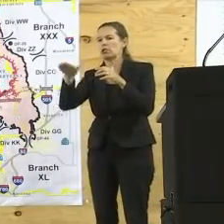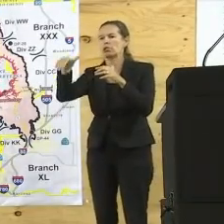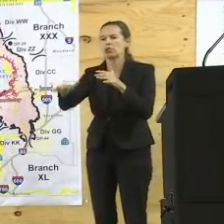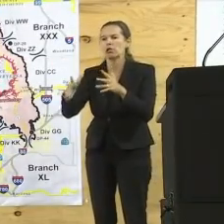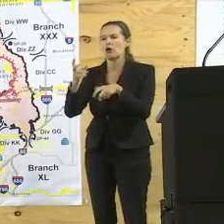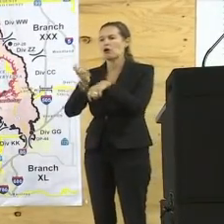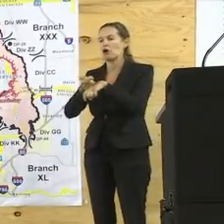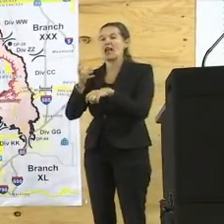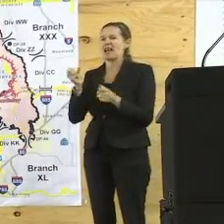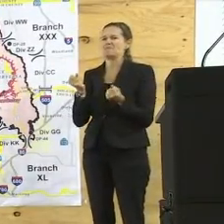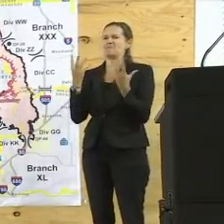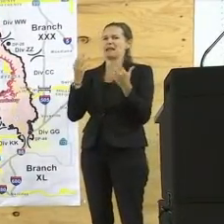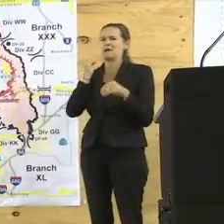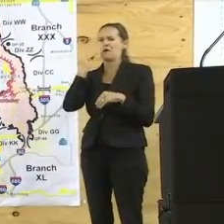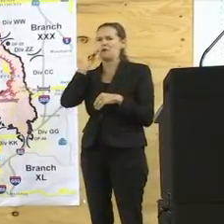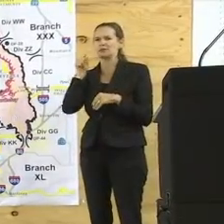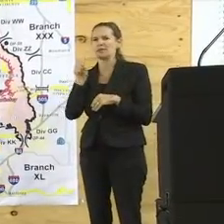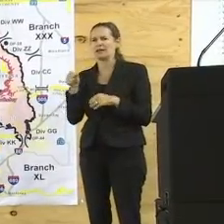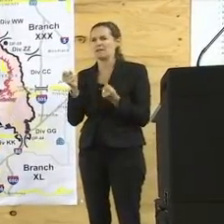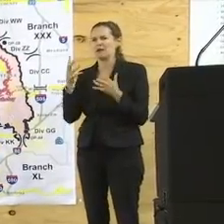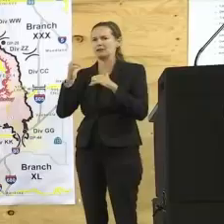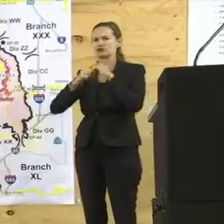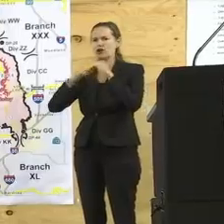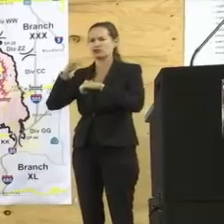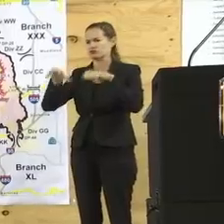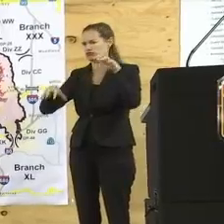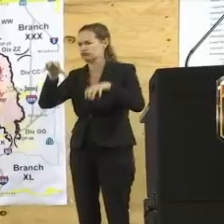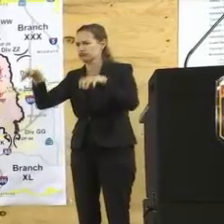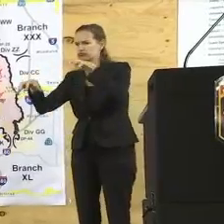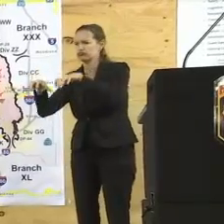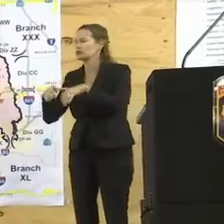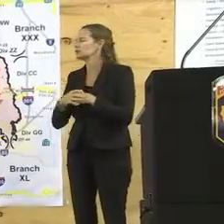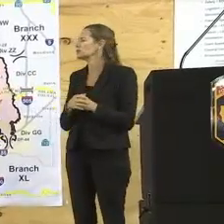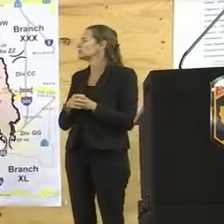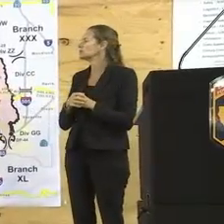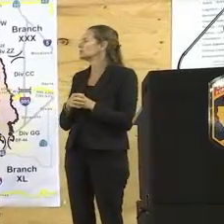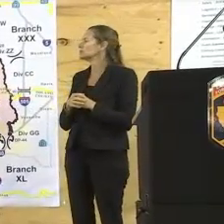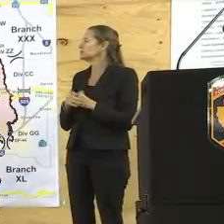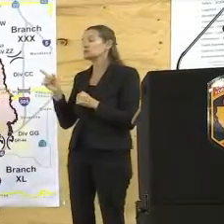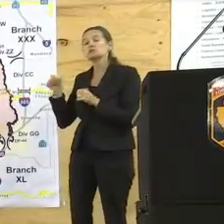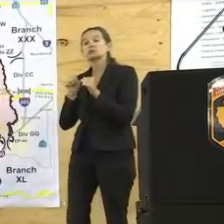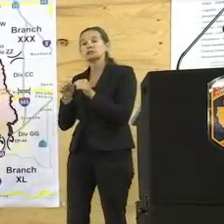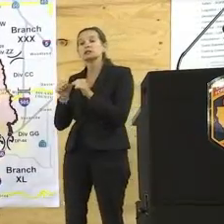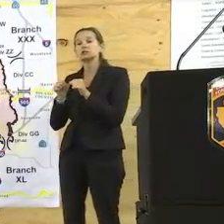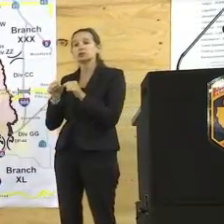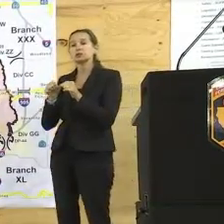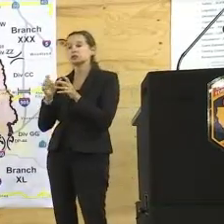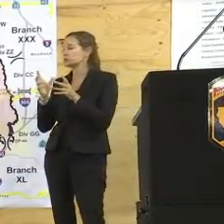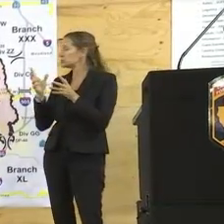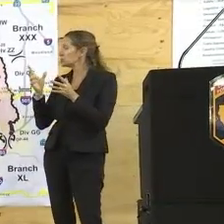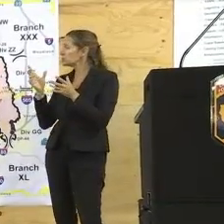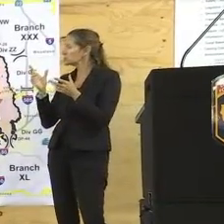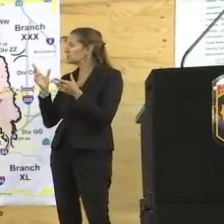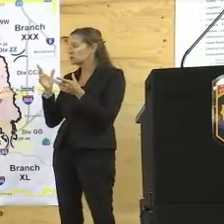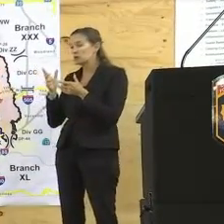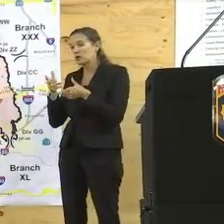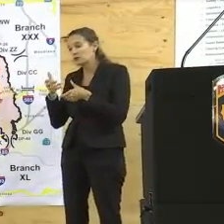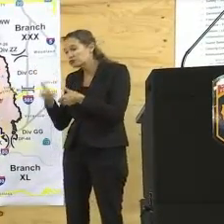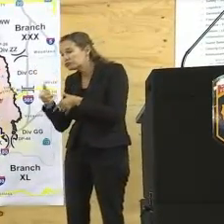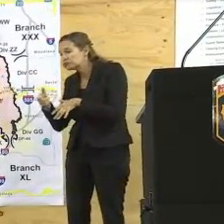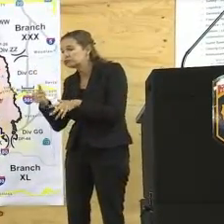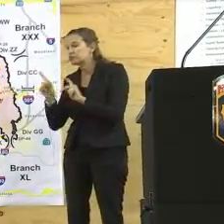a lot of homes and a lot of infrastructure we have to work around. We continue to make good progress in tying together vineyards, people's